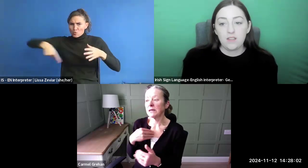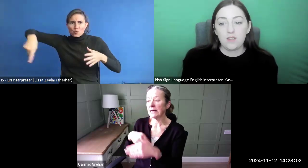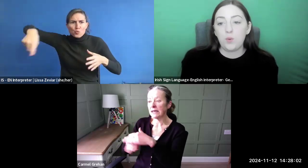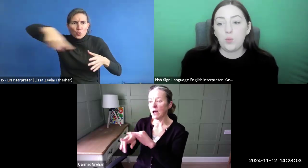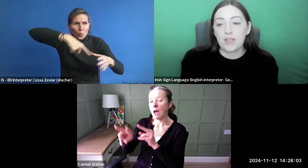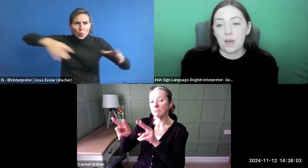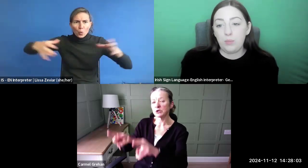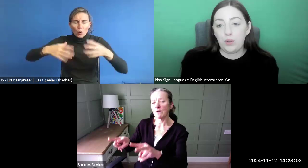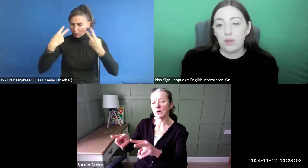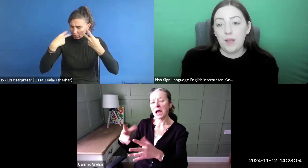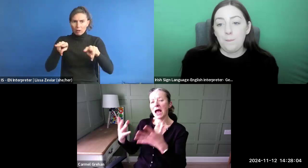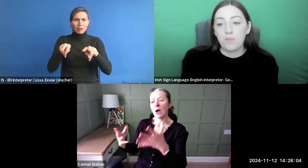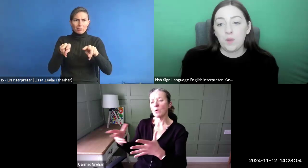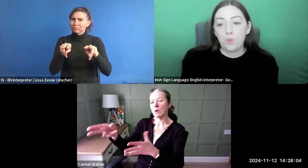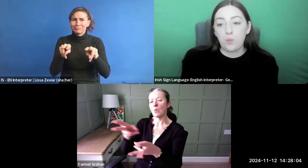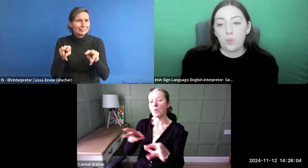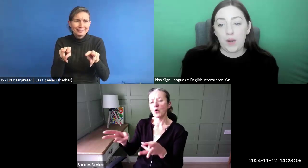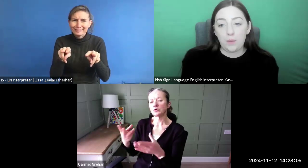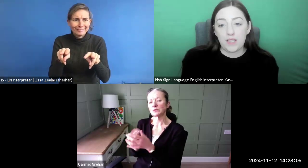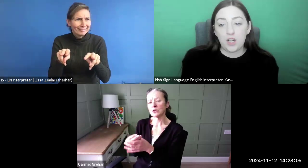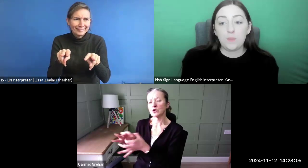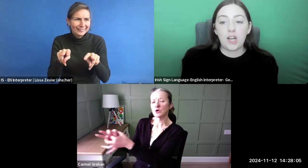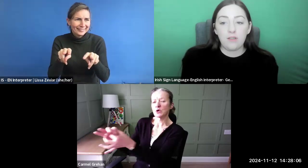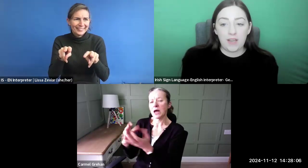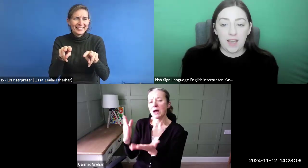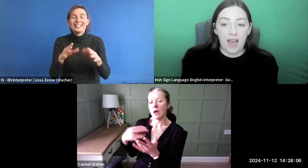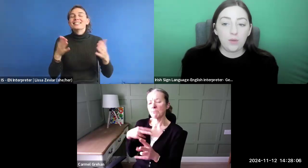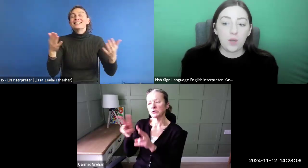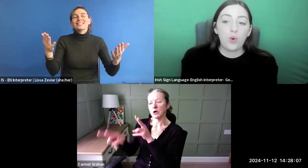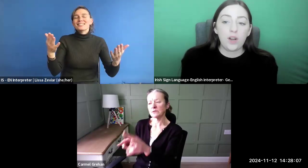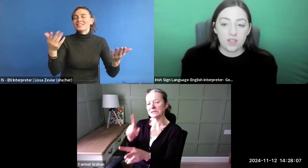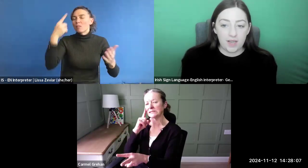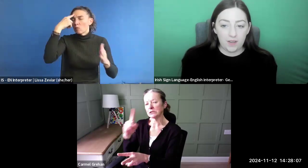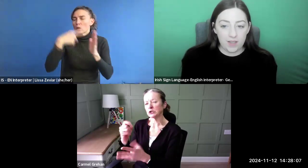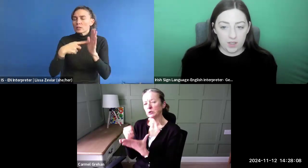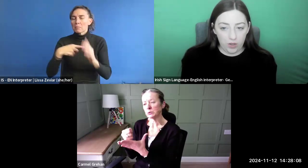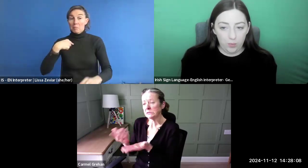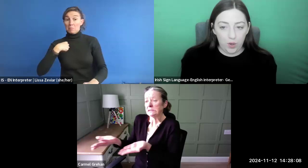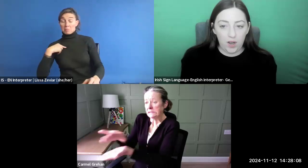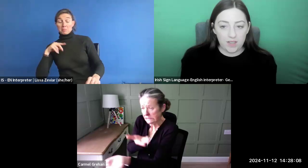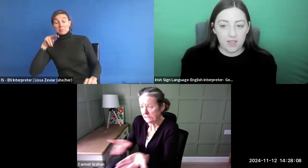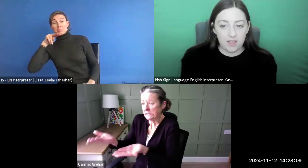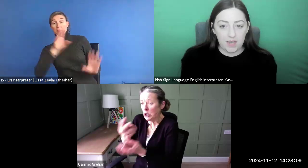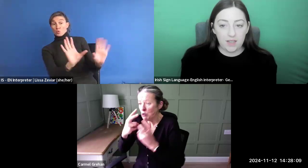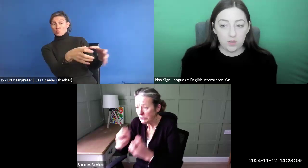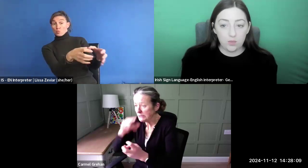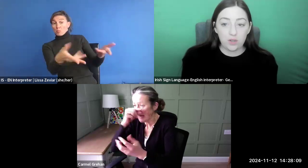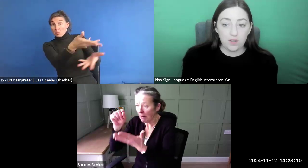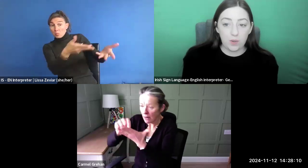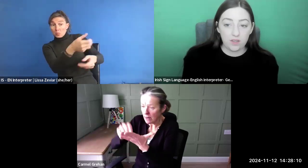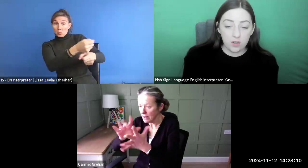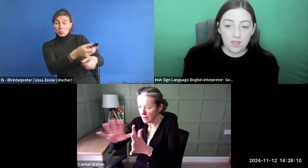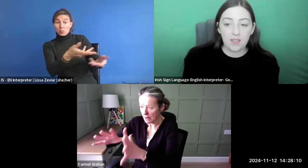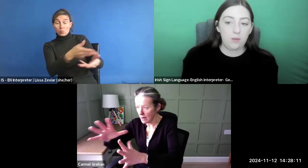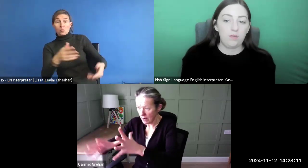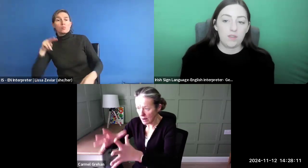assessment. So for one example, when I was in observing how they worked together as a group, I did see that some